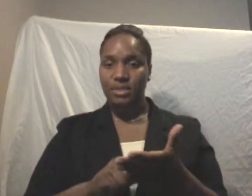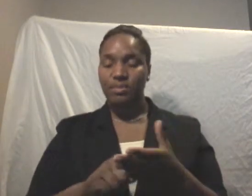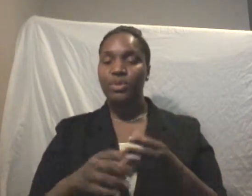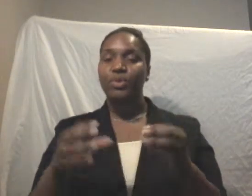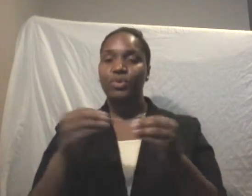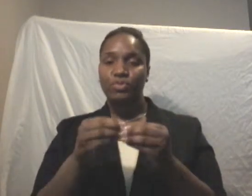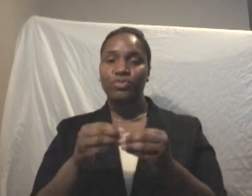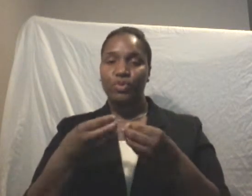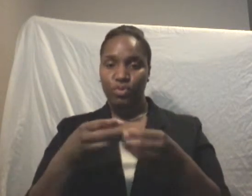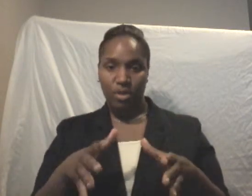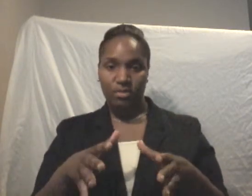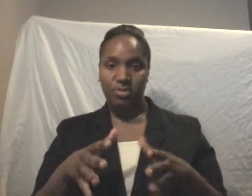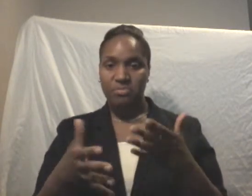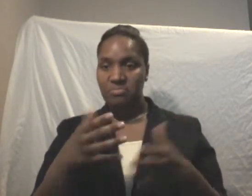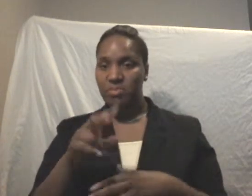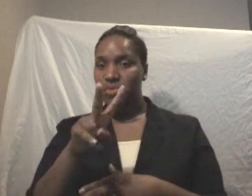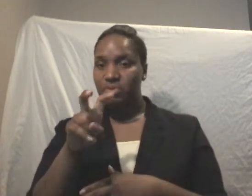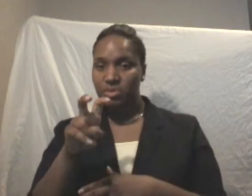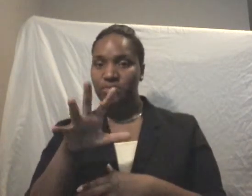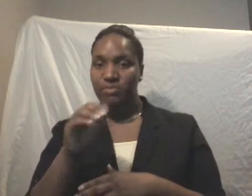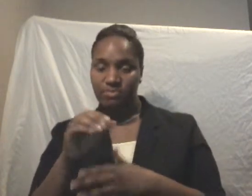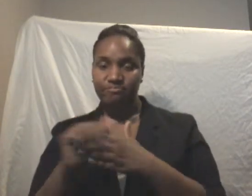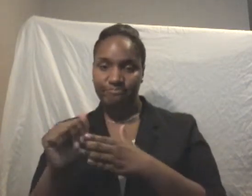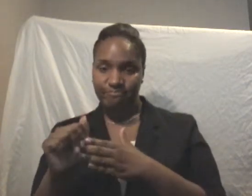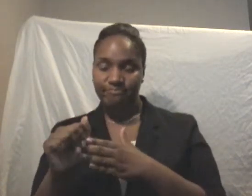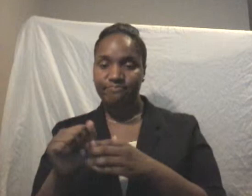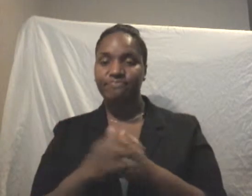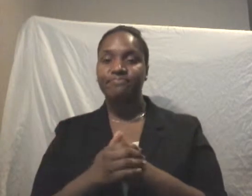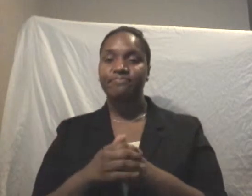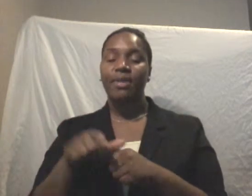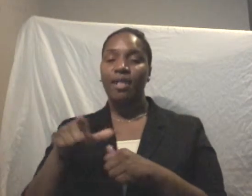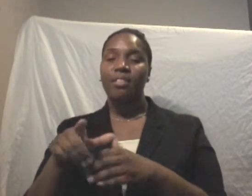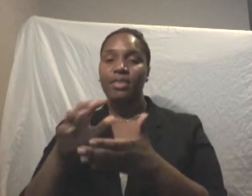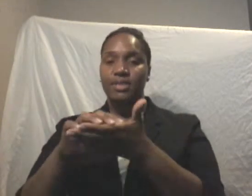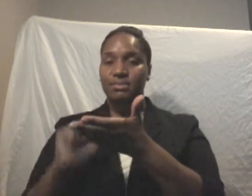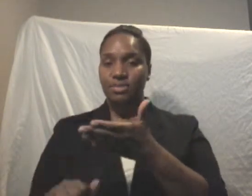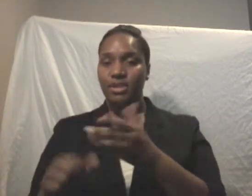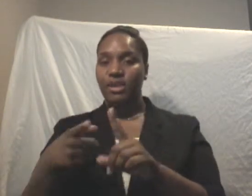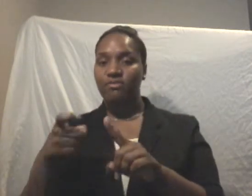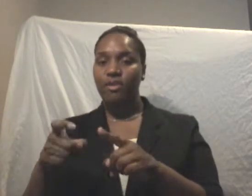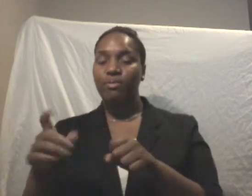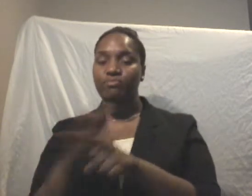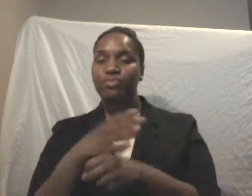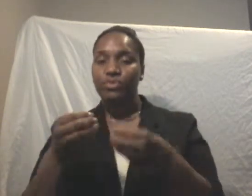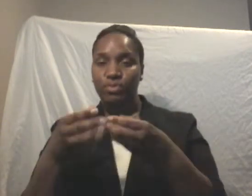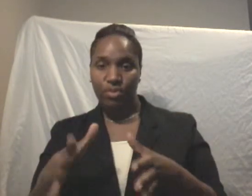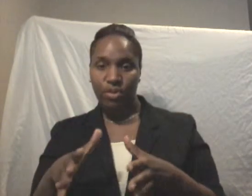loss, say $250, and we would subtract that from the total loss and then pay